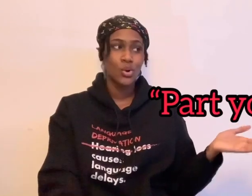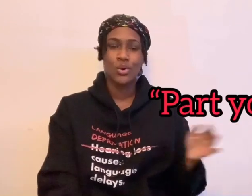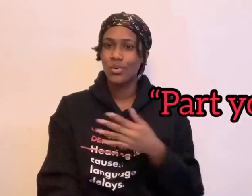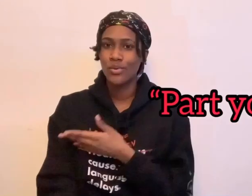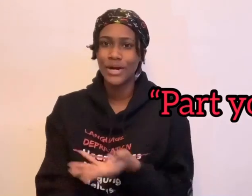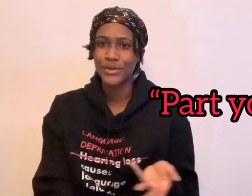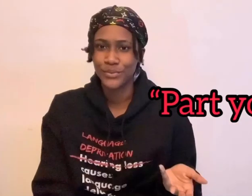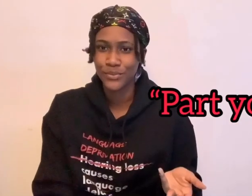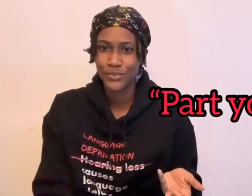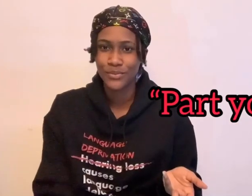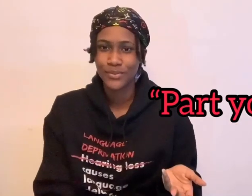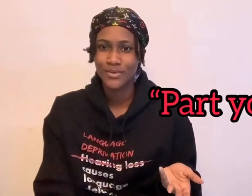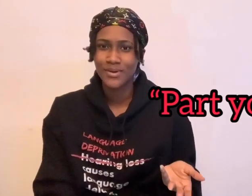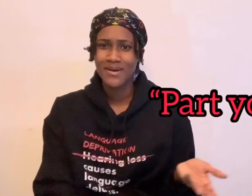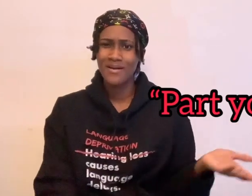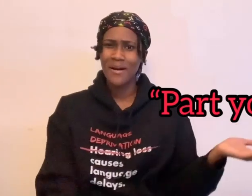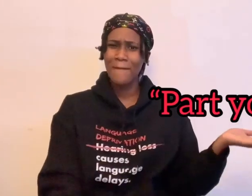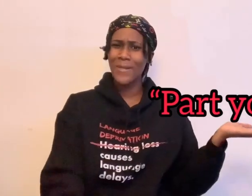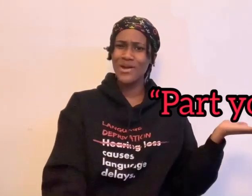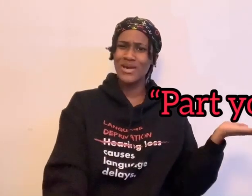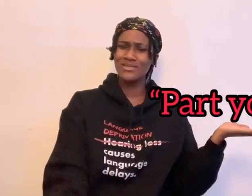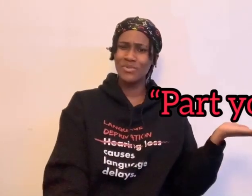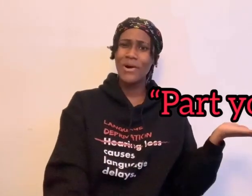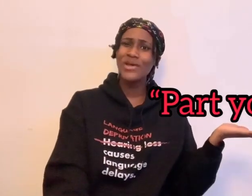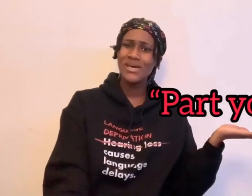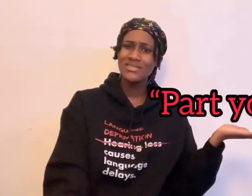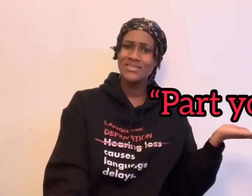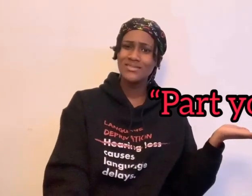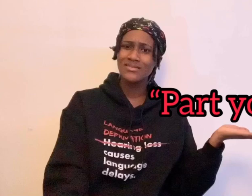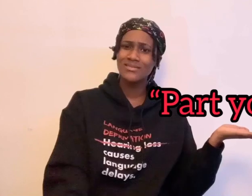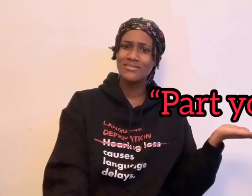Where are you? Part you is? What part you is?